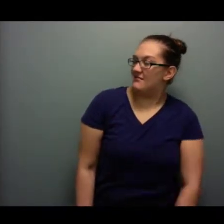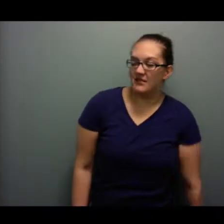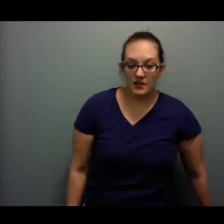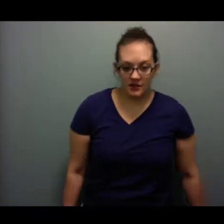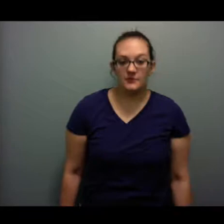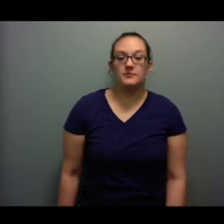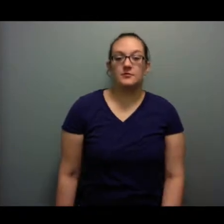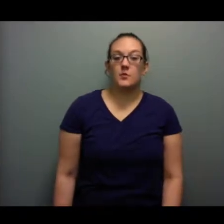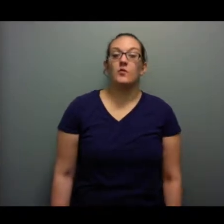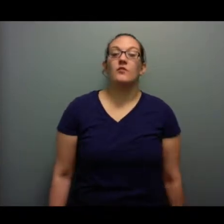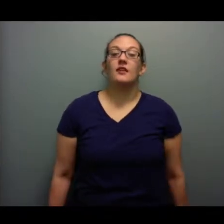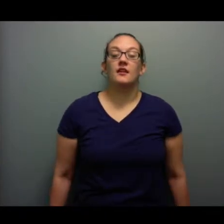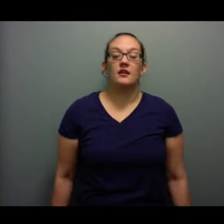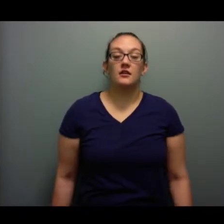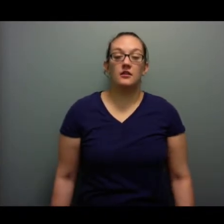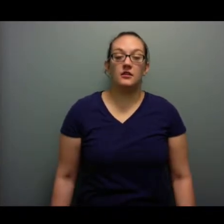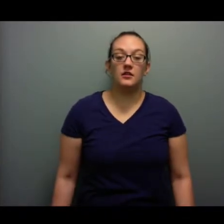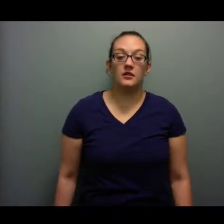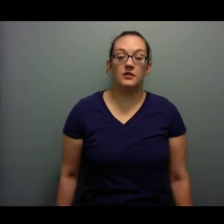correct?